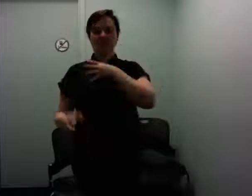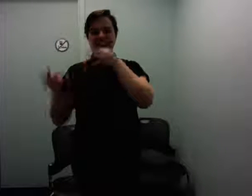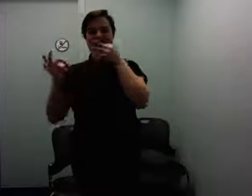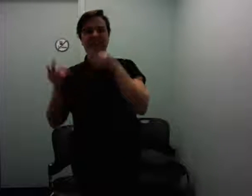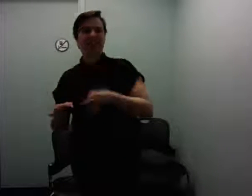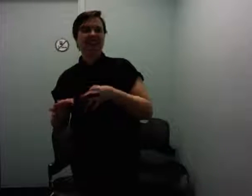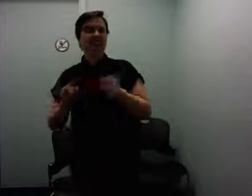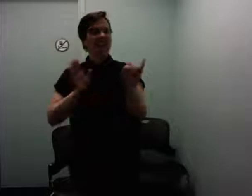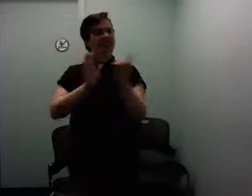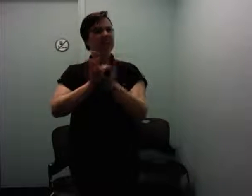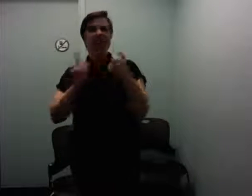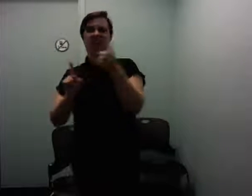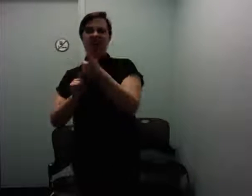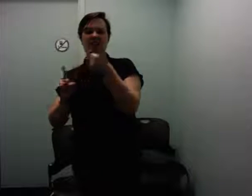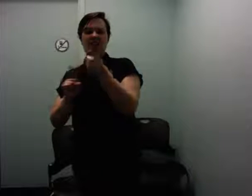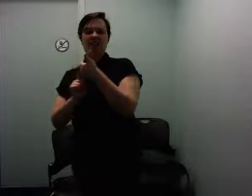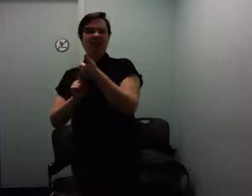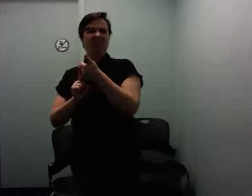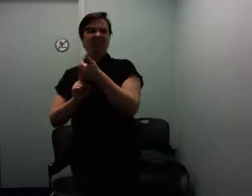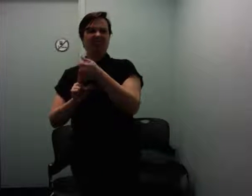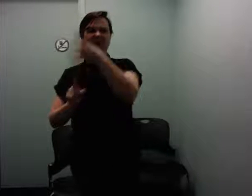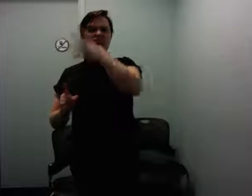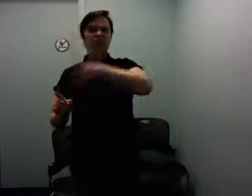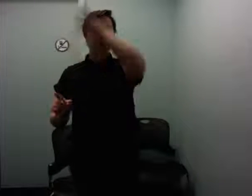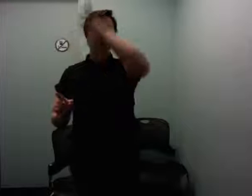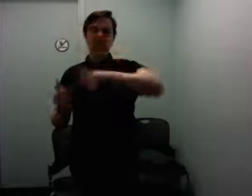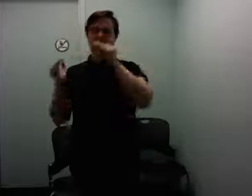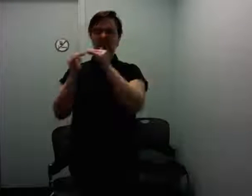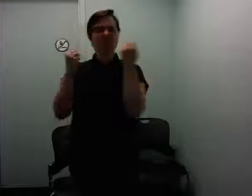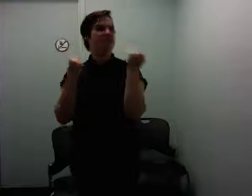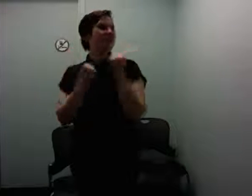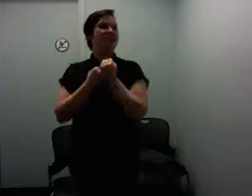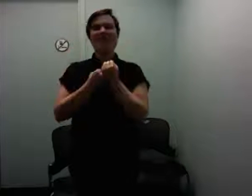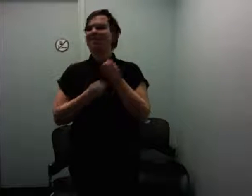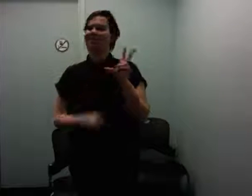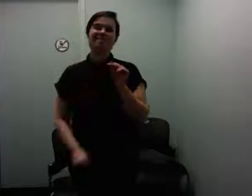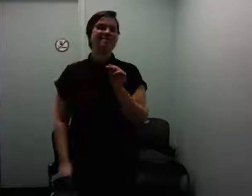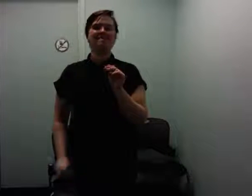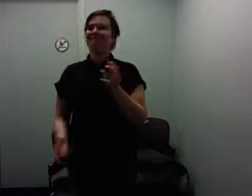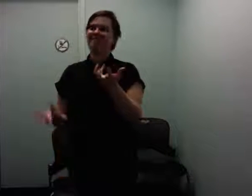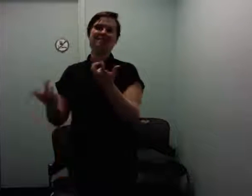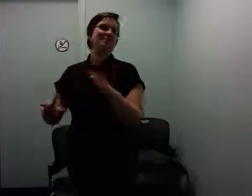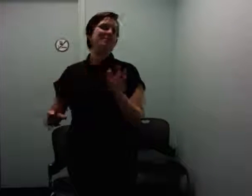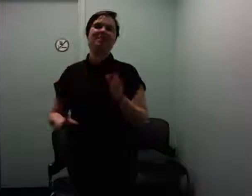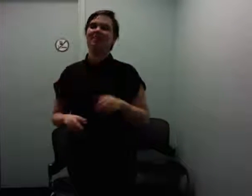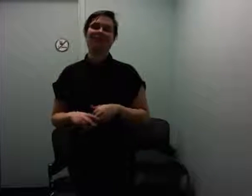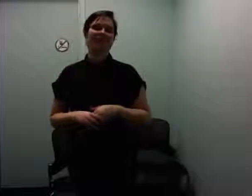Apparently, I am among the ranks of women whose expressions are seen as too